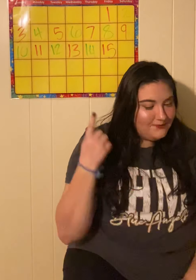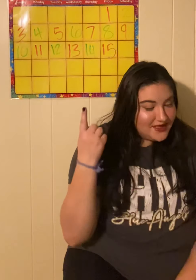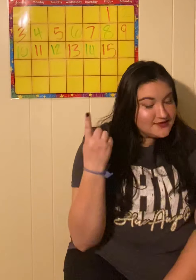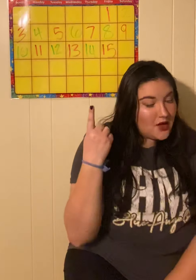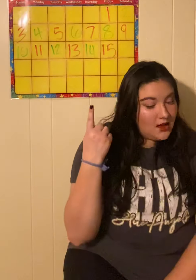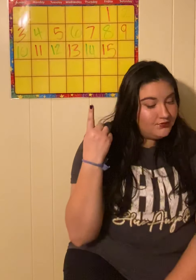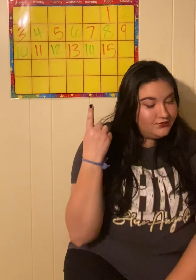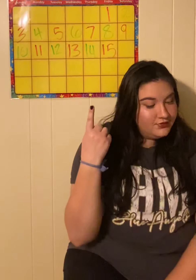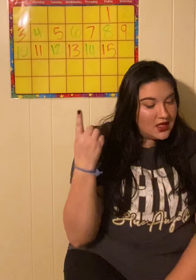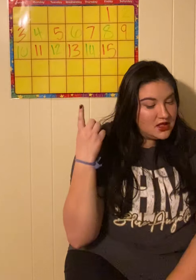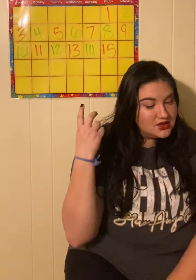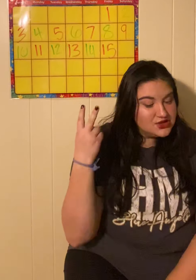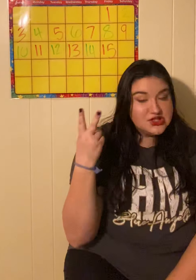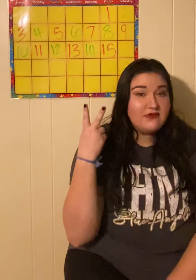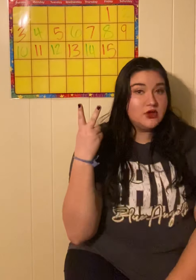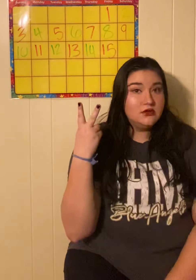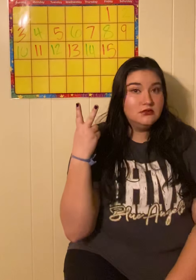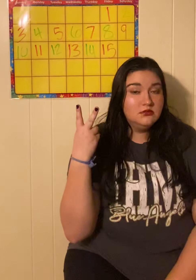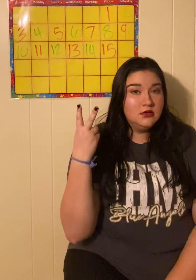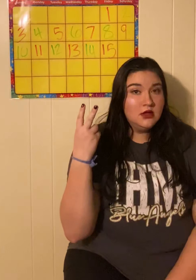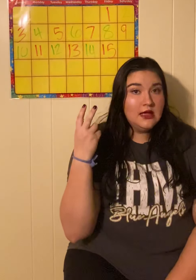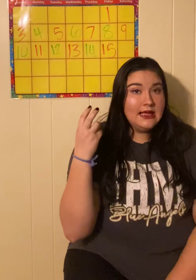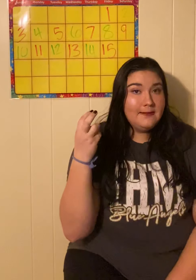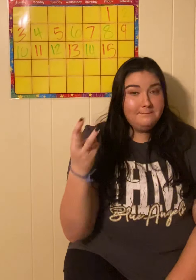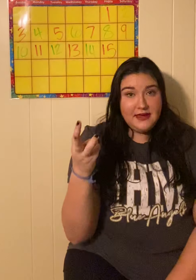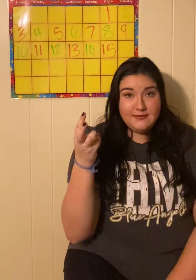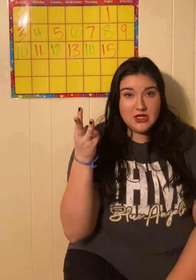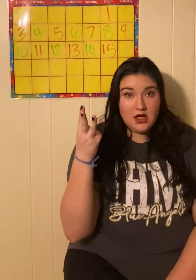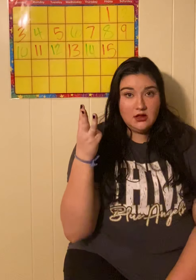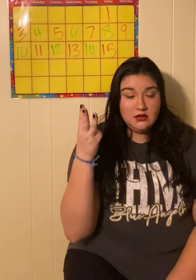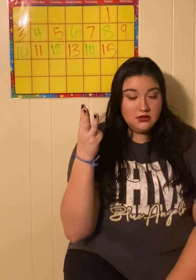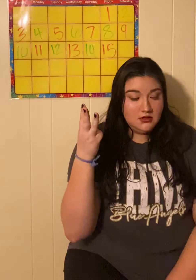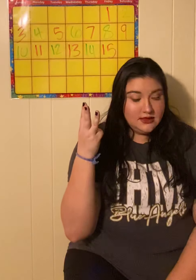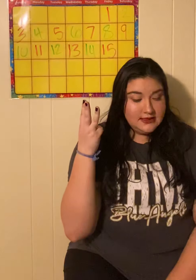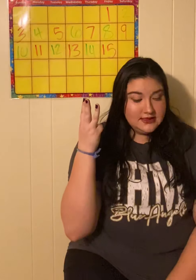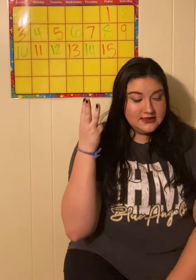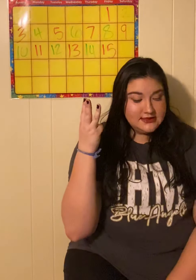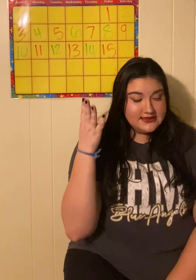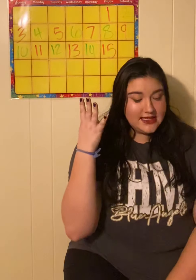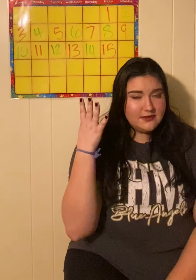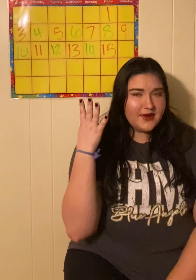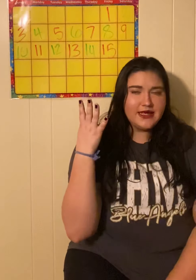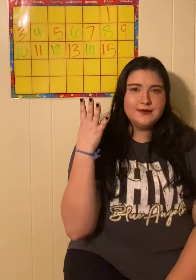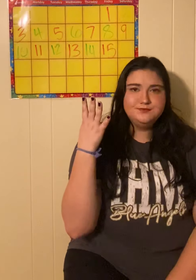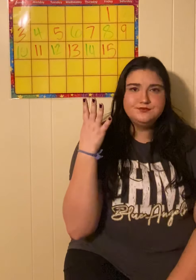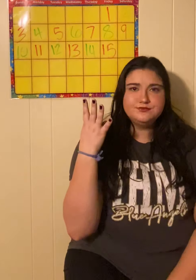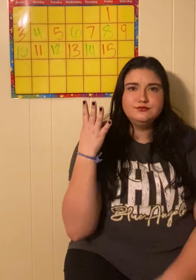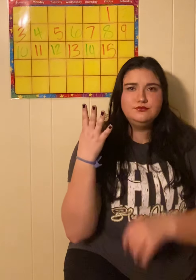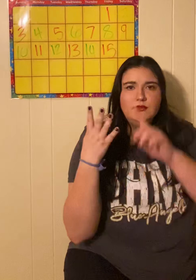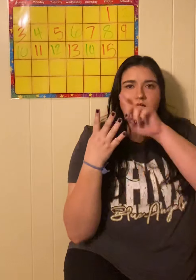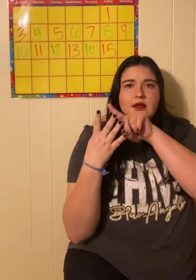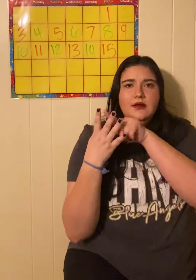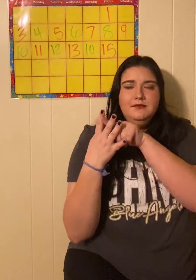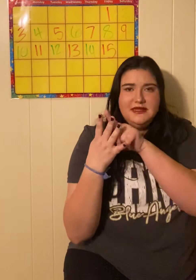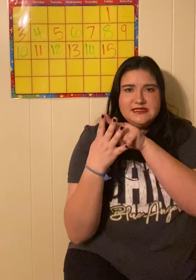beach ball, shovel, baby doll, sand bucket. Beach ball,